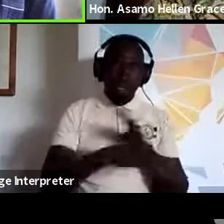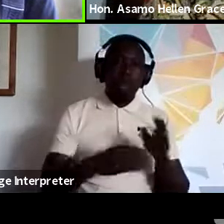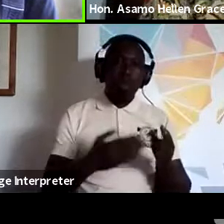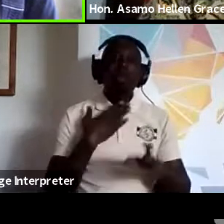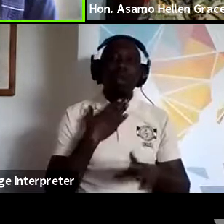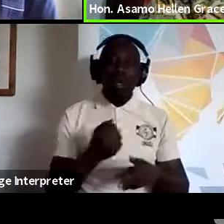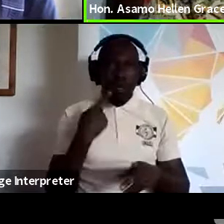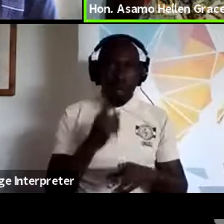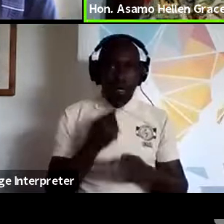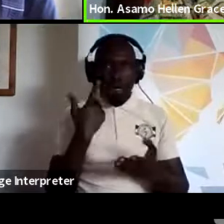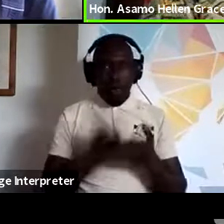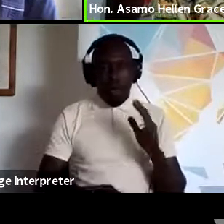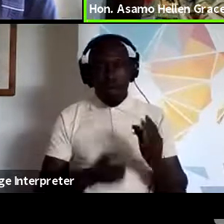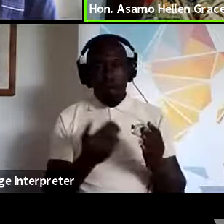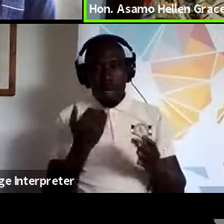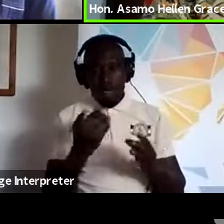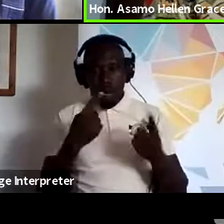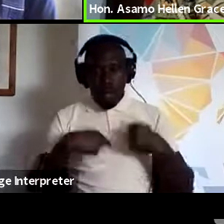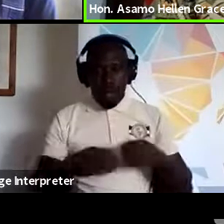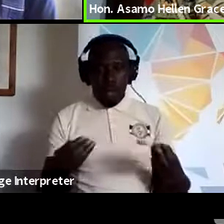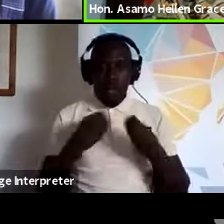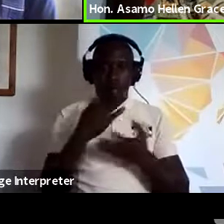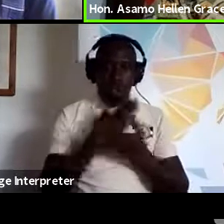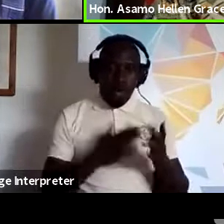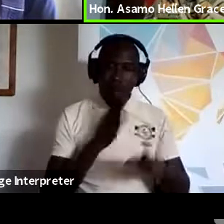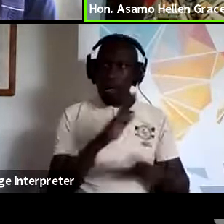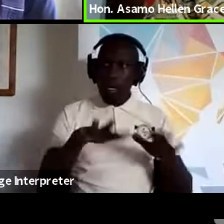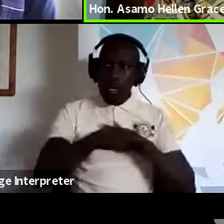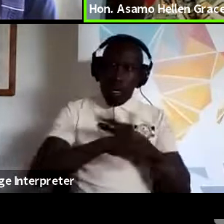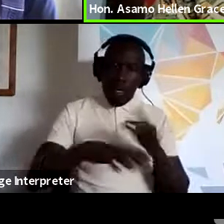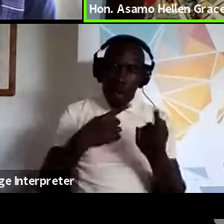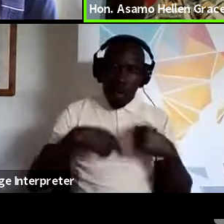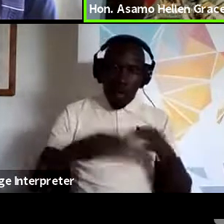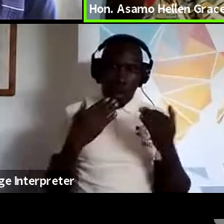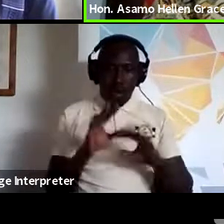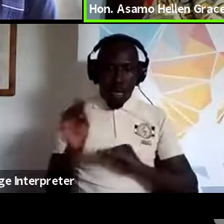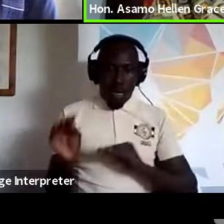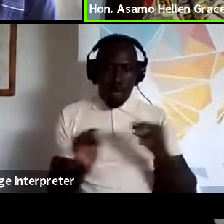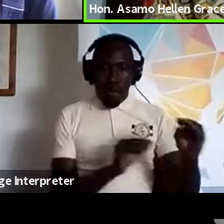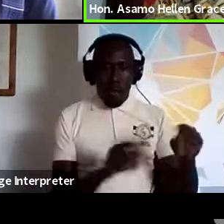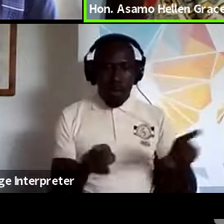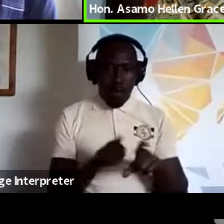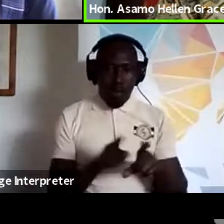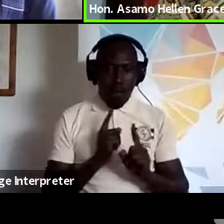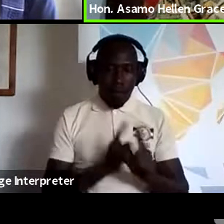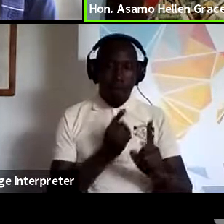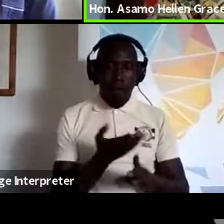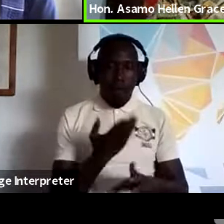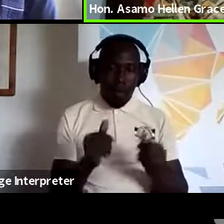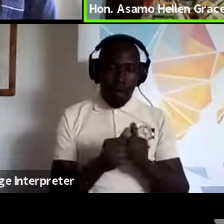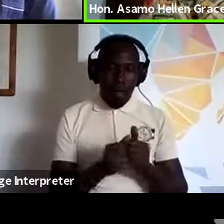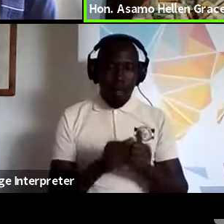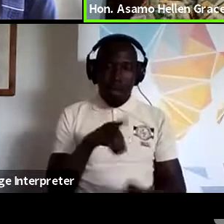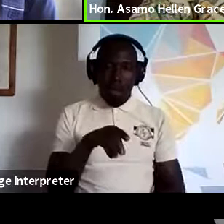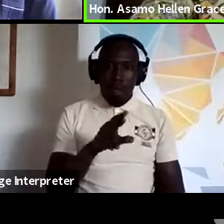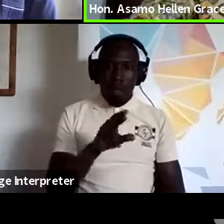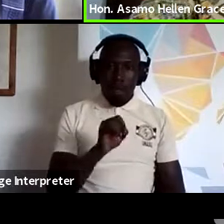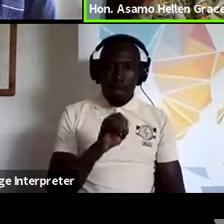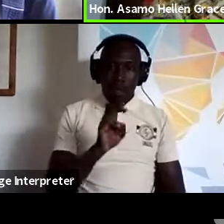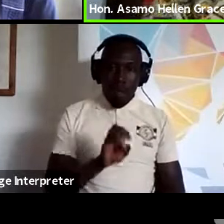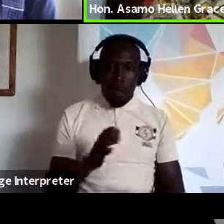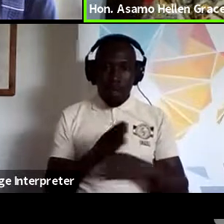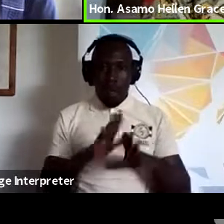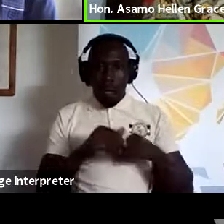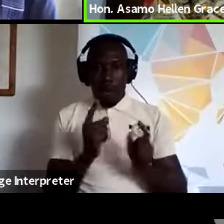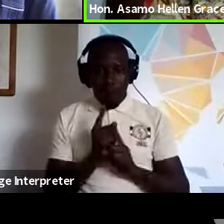see whatever they have asked us. And they gave us some of their areas, and we are going to move. I will follow it up with the Prime Minister to see how do we follow